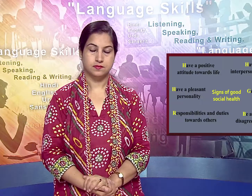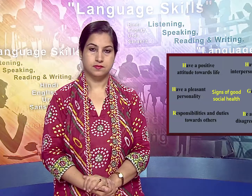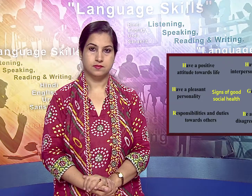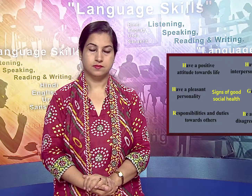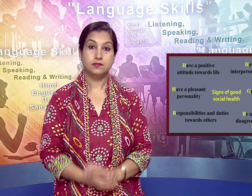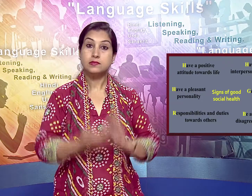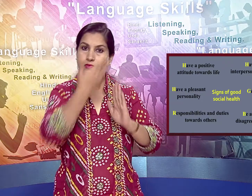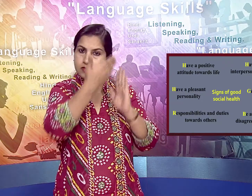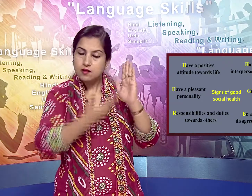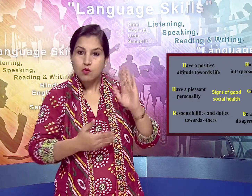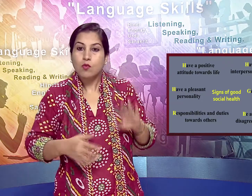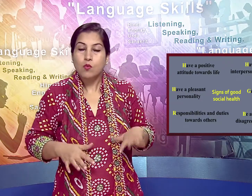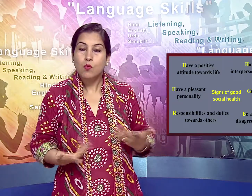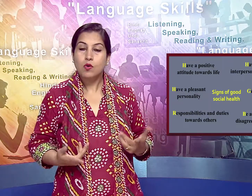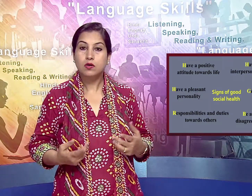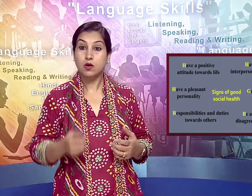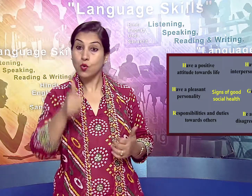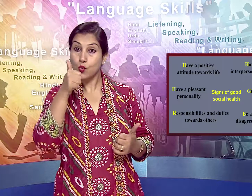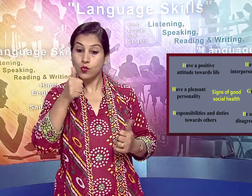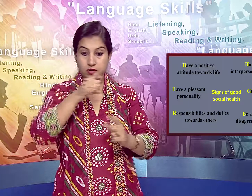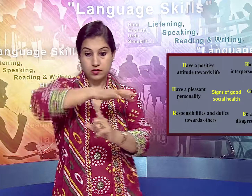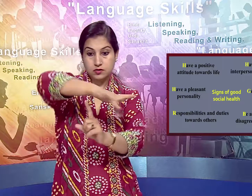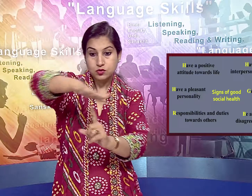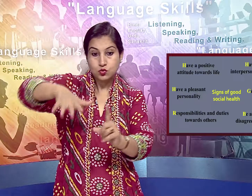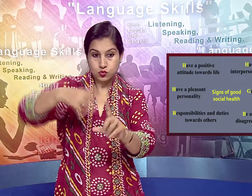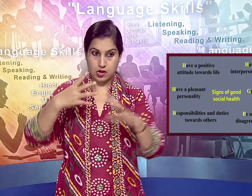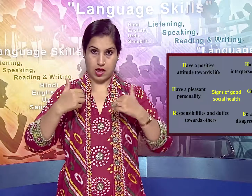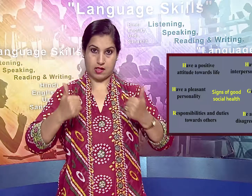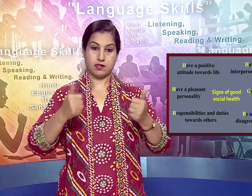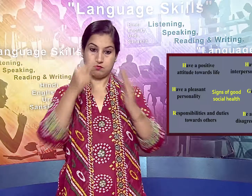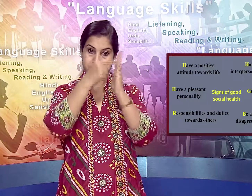These are all signs of good social health.